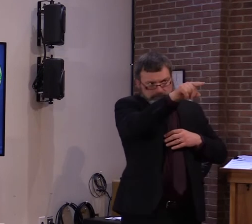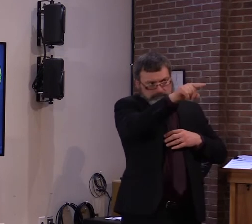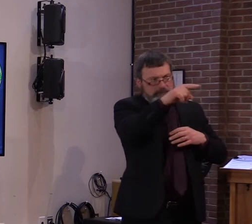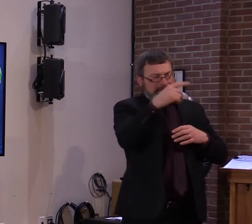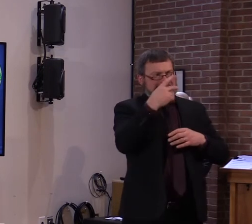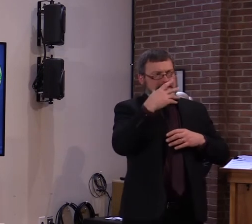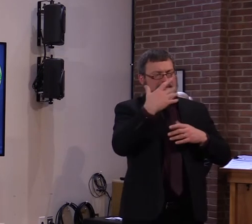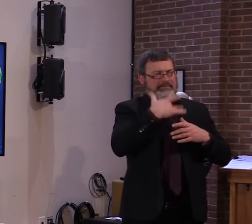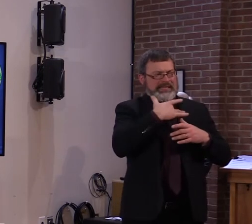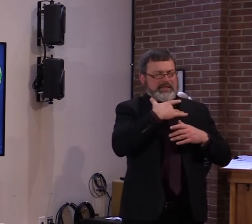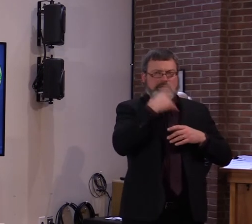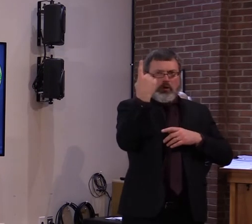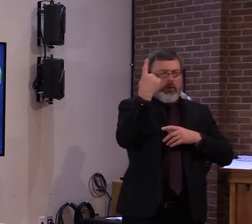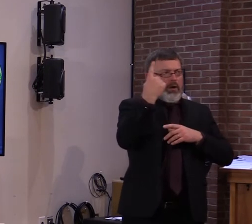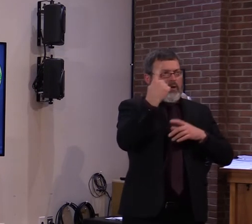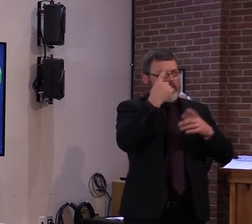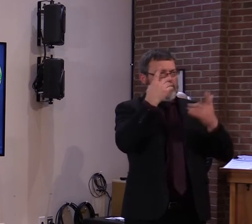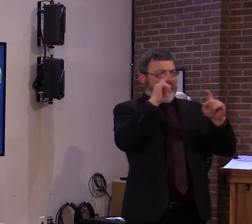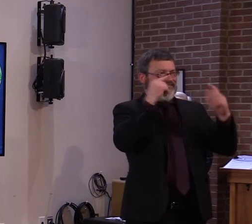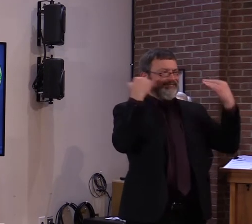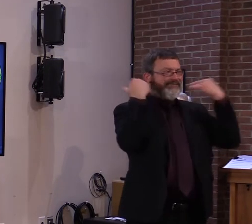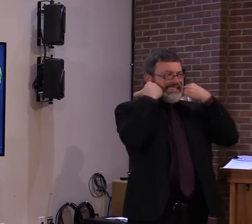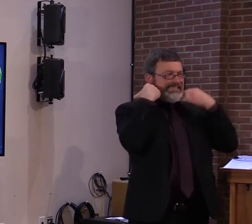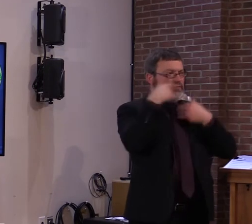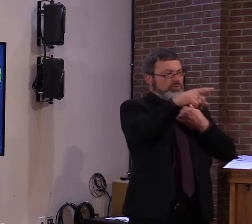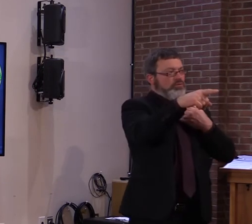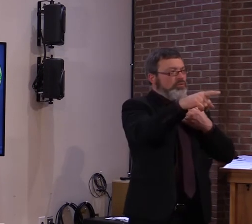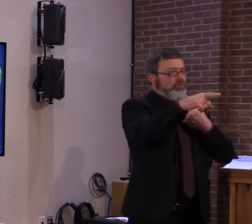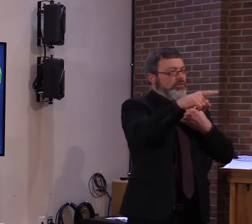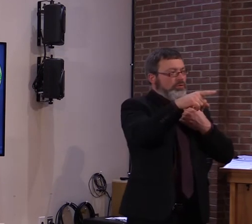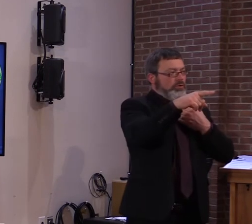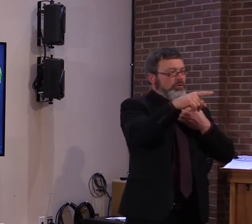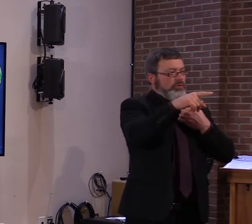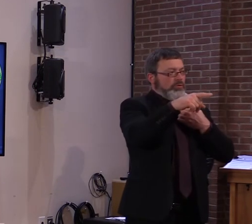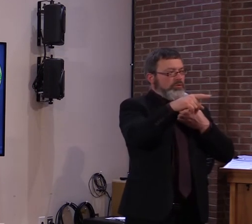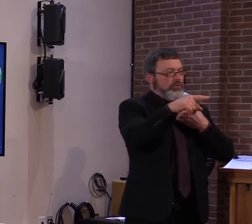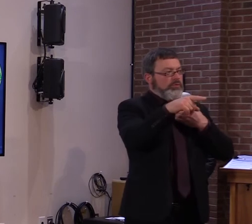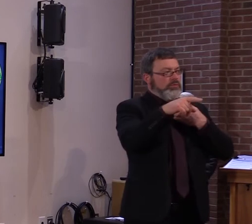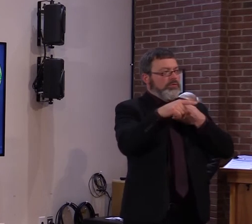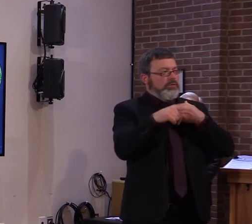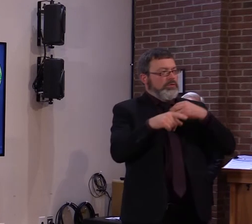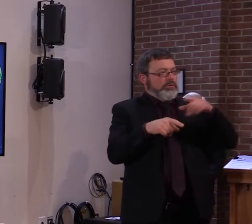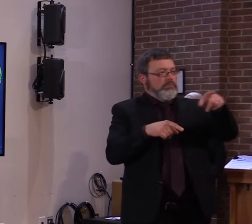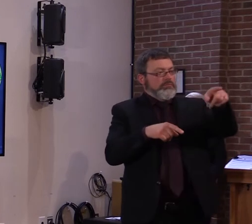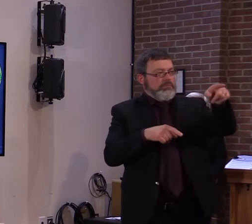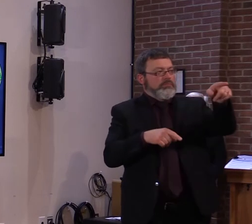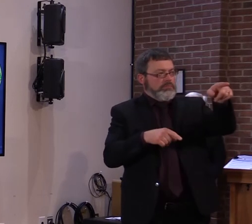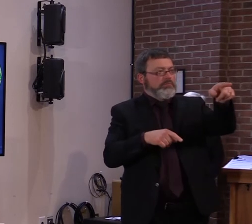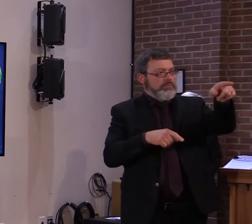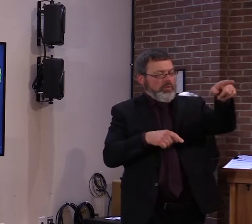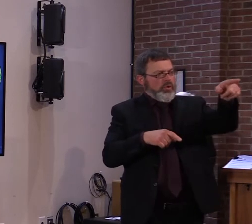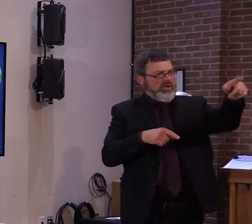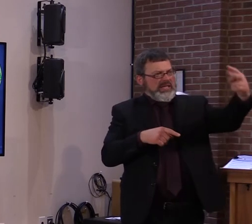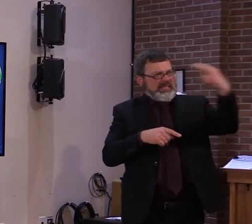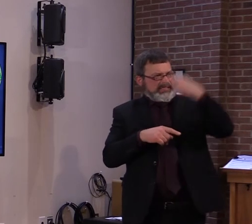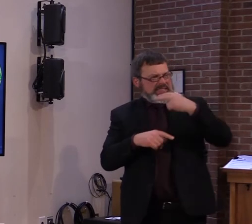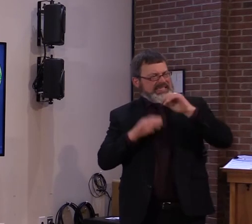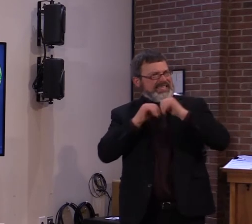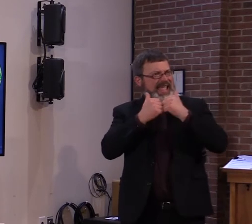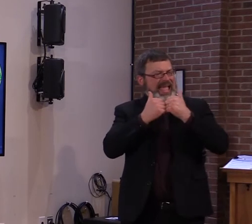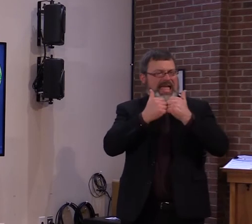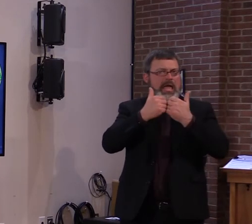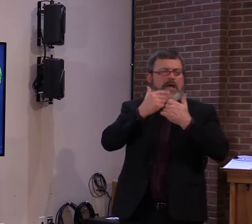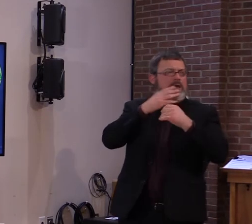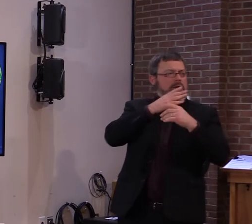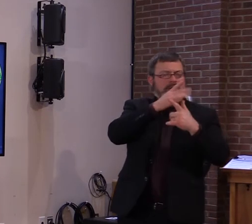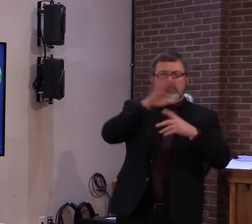risk-taking behaviors. It's okay to be clear and straightforward, to decline invitations or leave situations